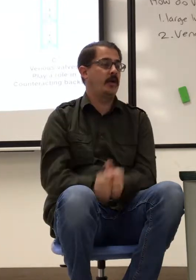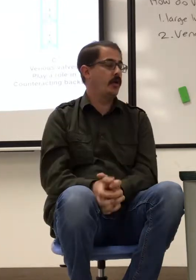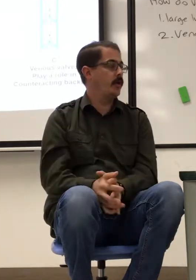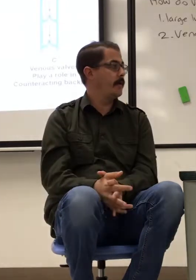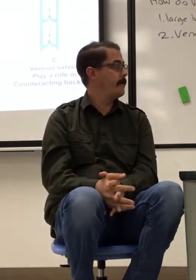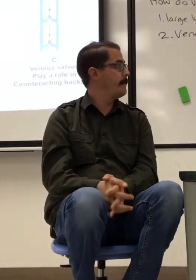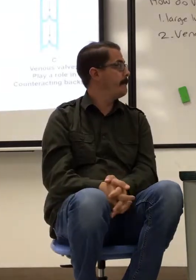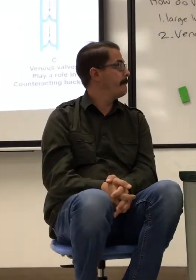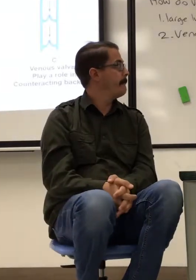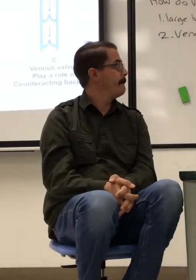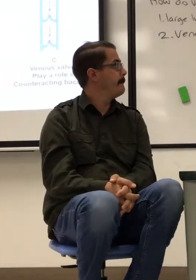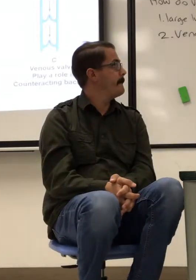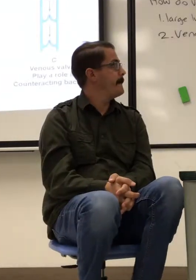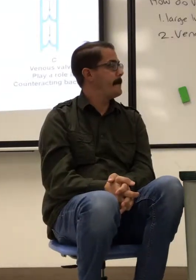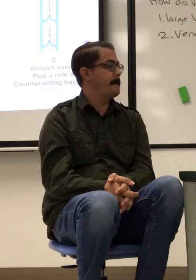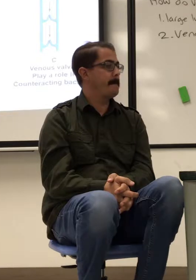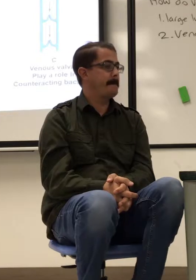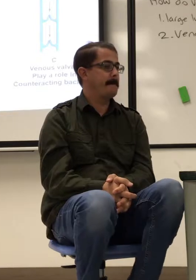With